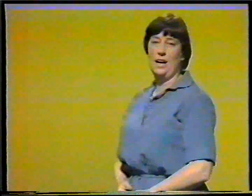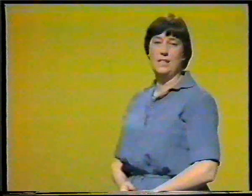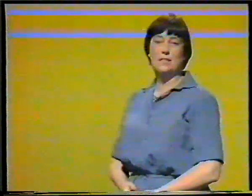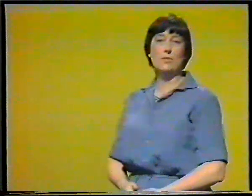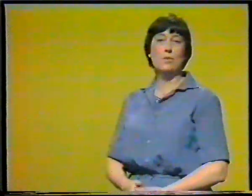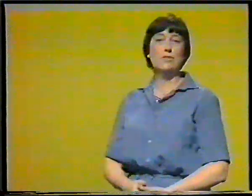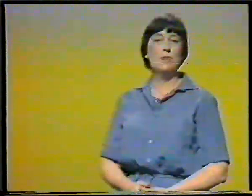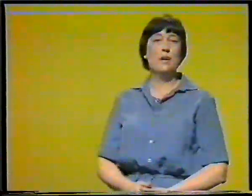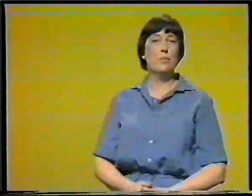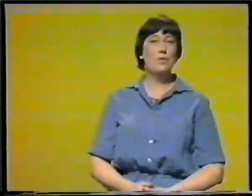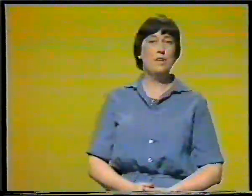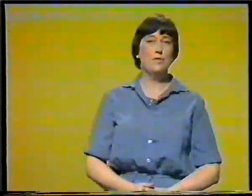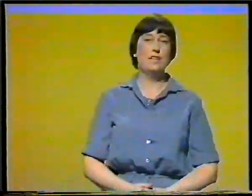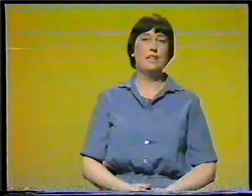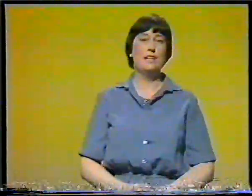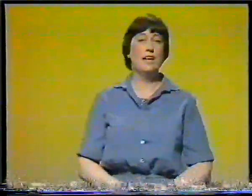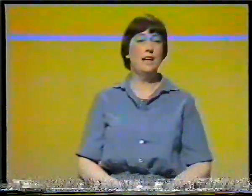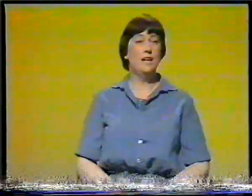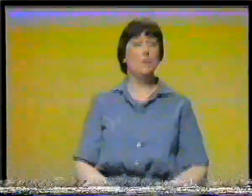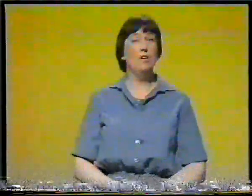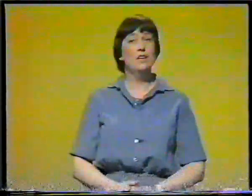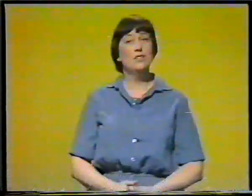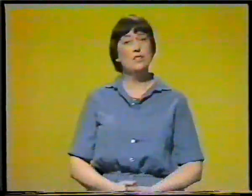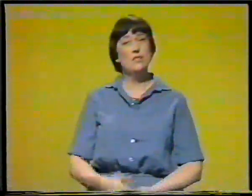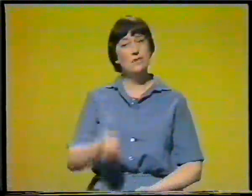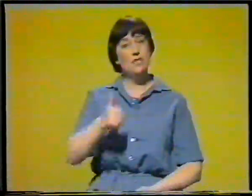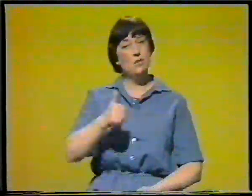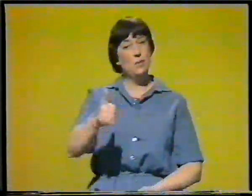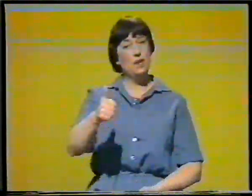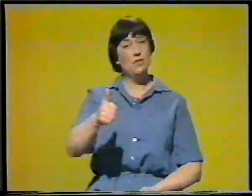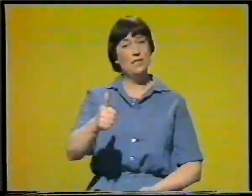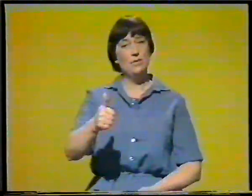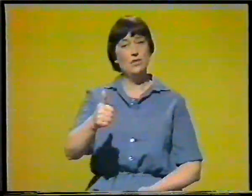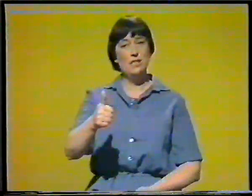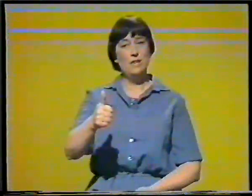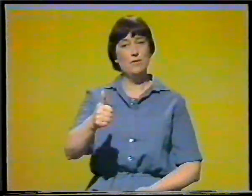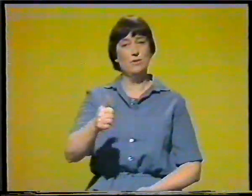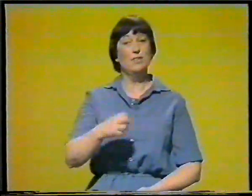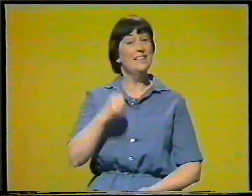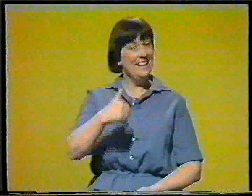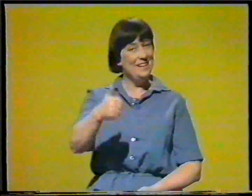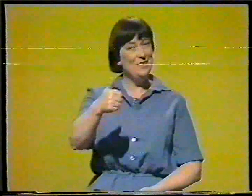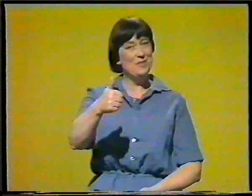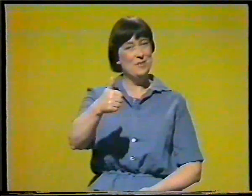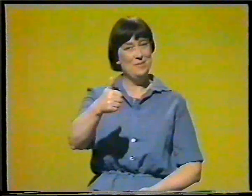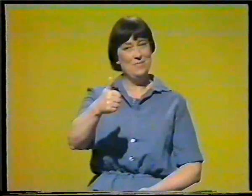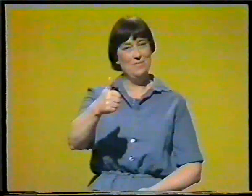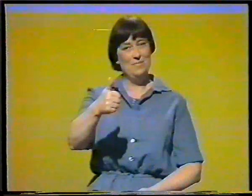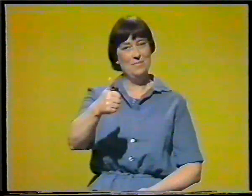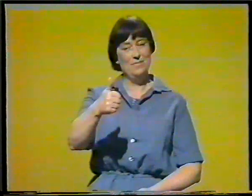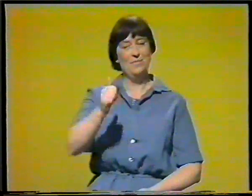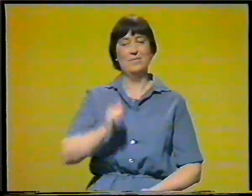And if you want to make a brief greeting like hello, just use the good part of it, which the deaf do. Hello.